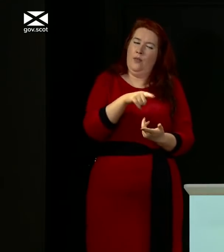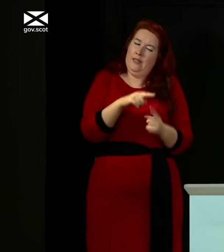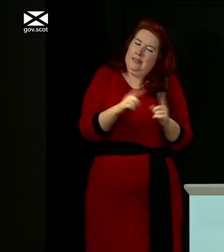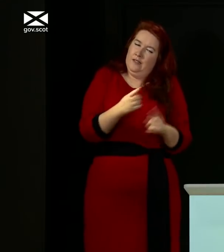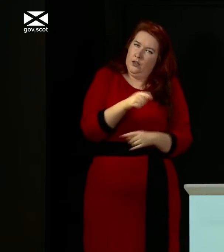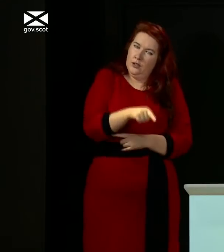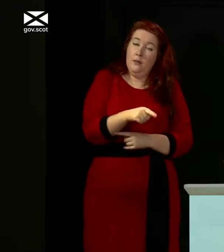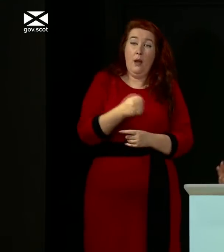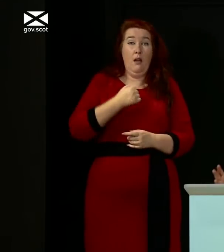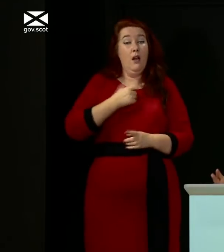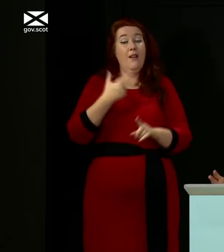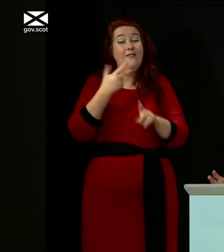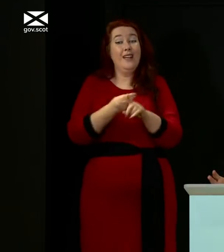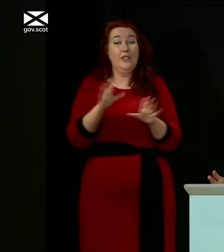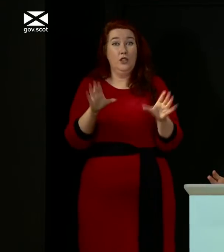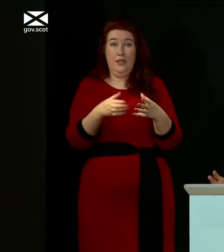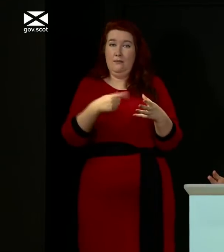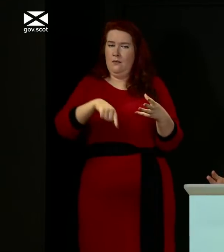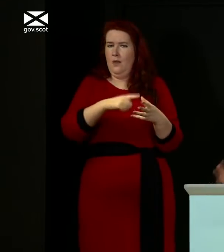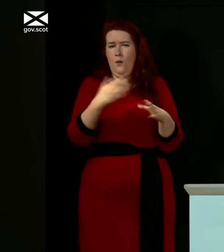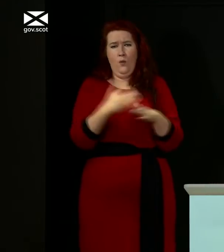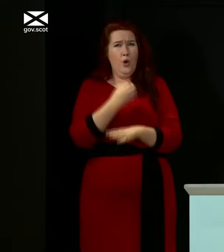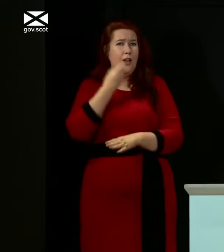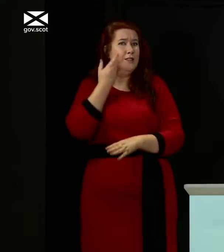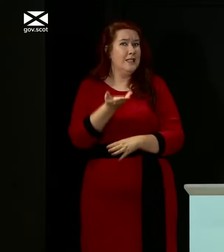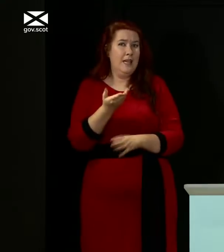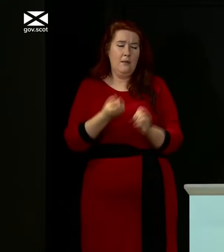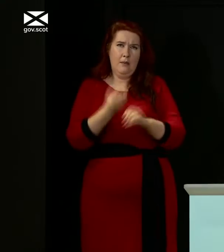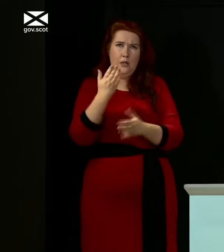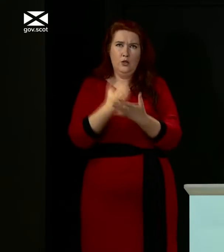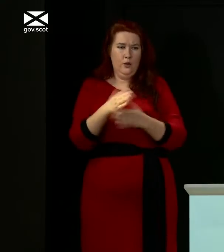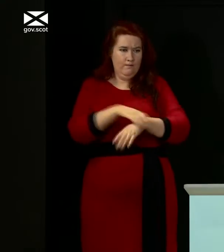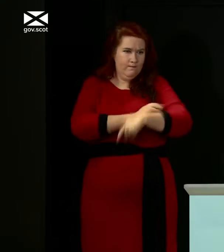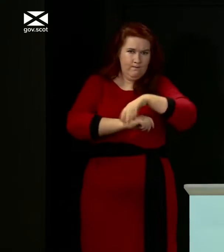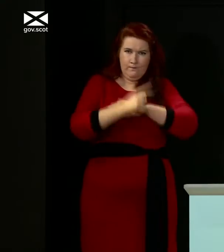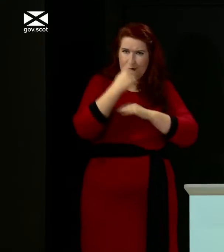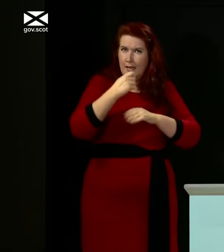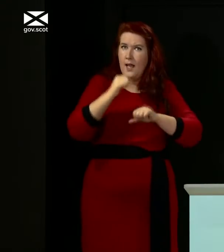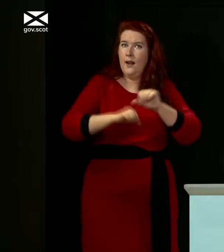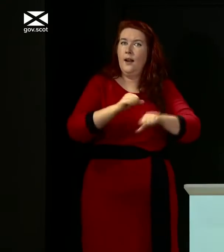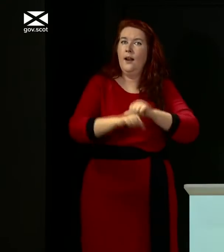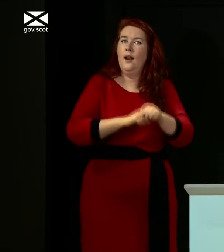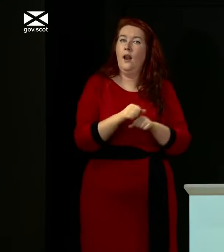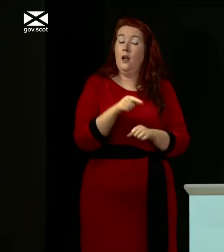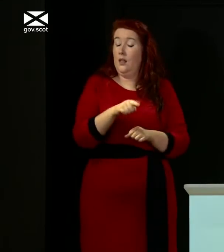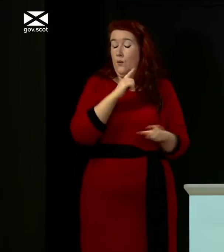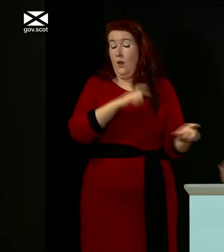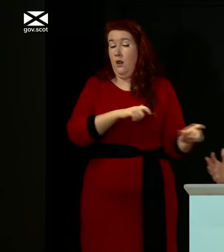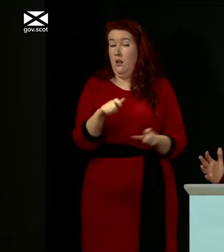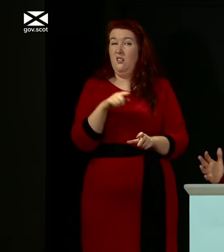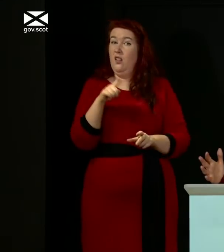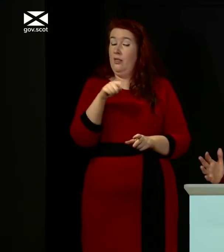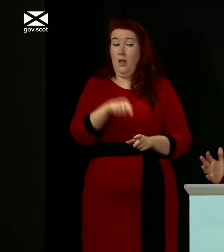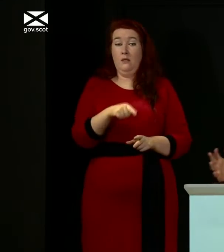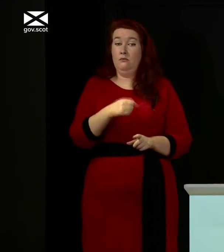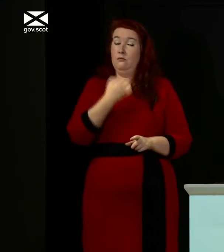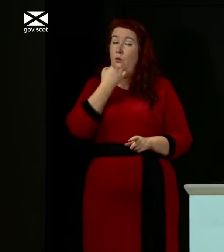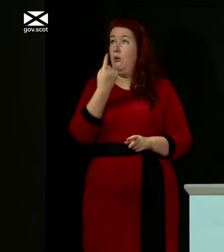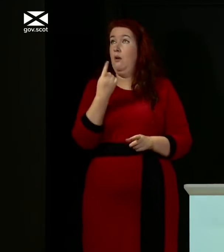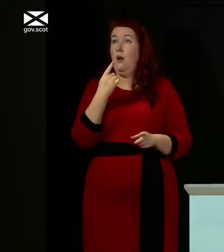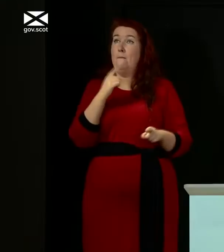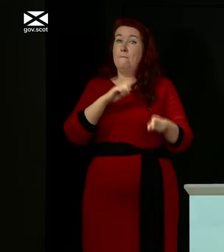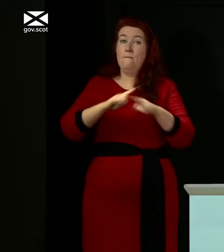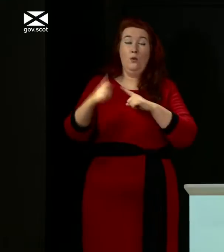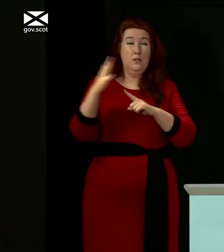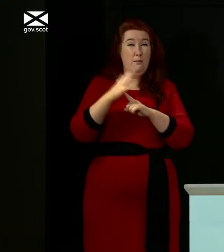working literally every day to make sure we are maximising that, and that will continue. This is, without a doubt, the most important thing that government